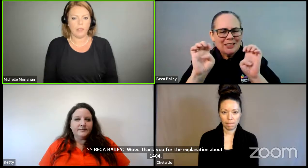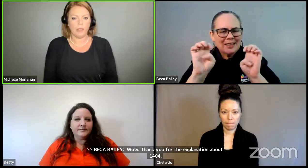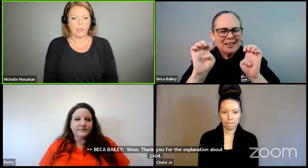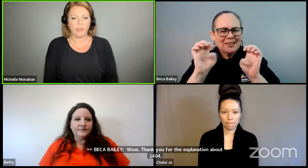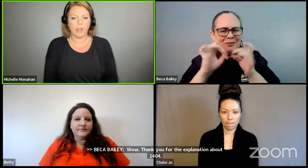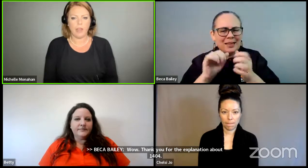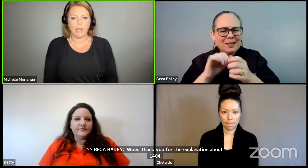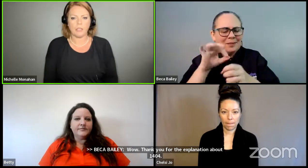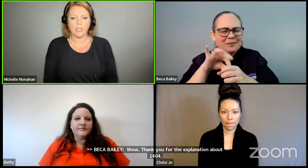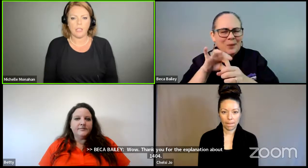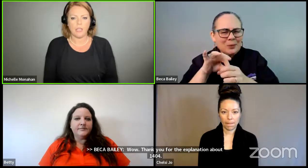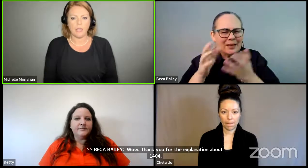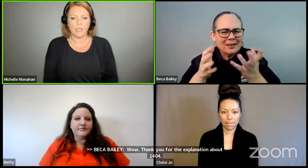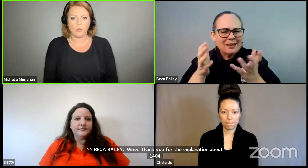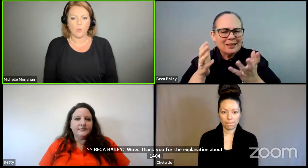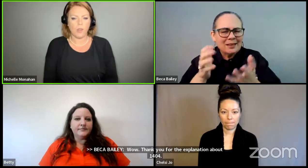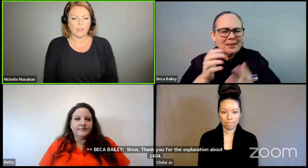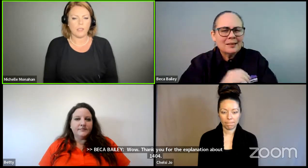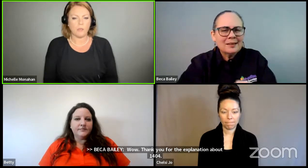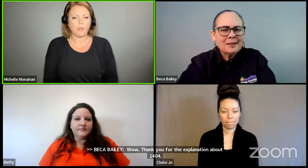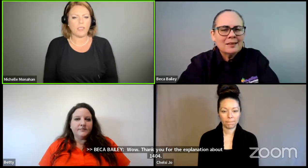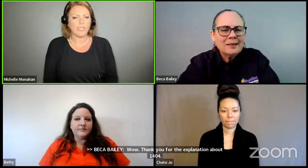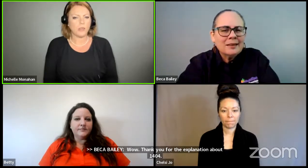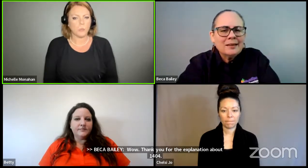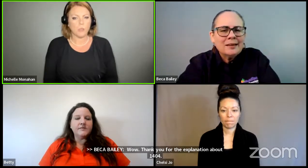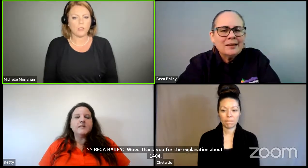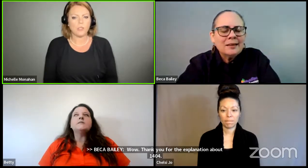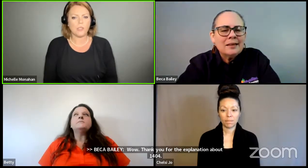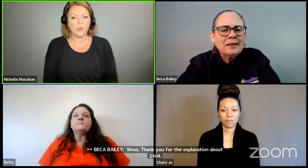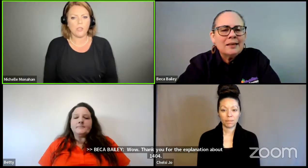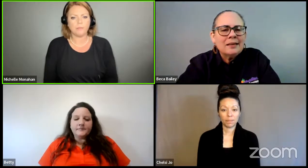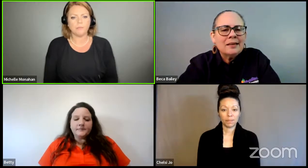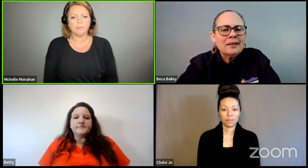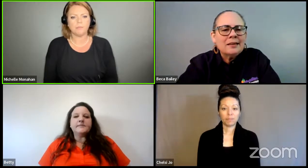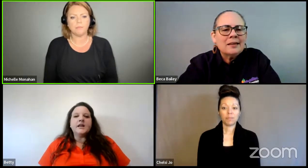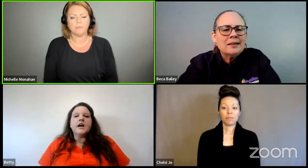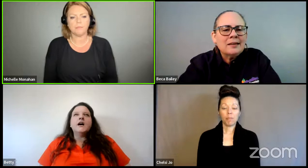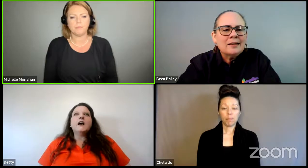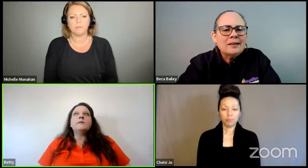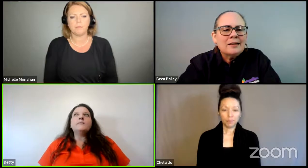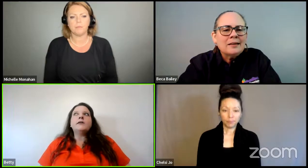I think that it was something related to emergency voting.